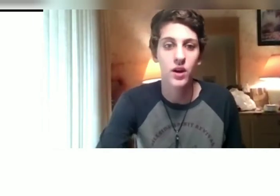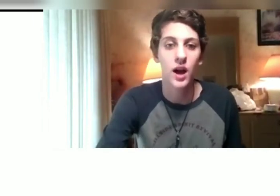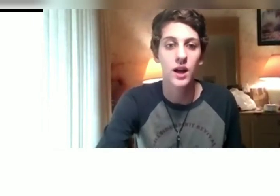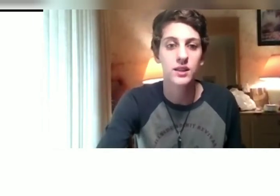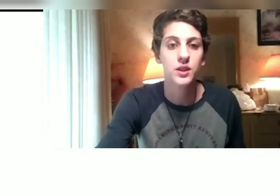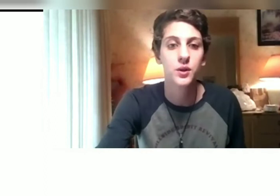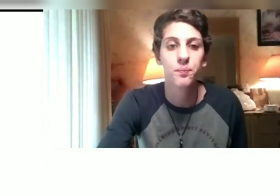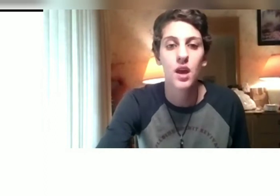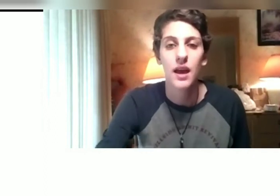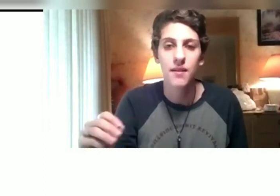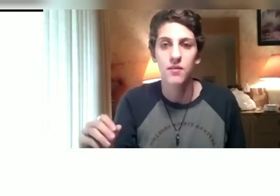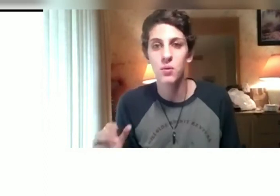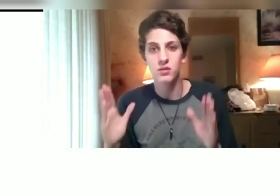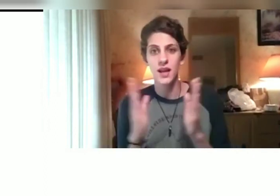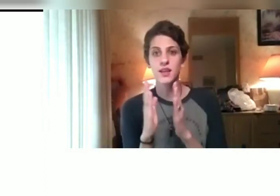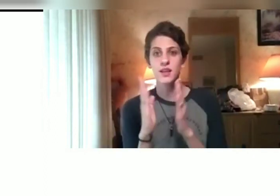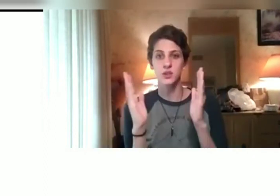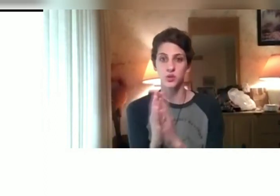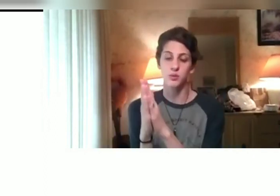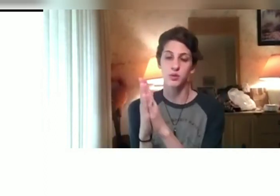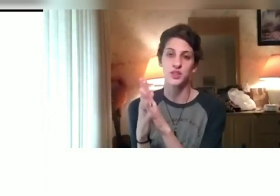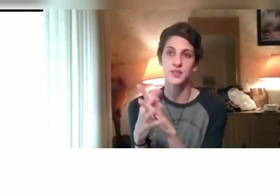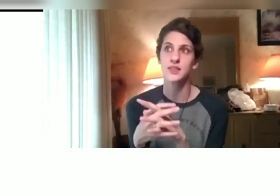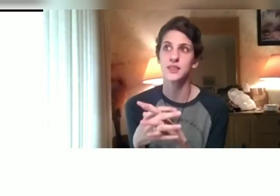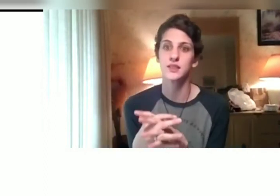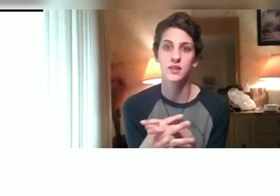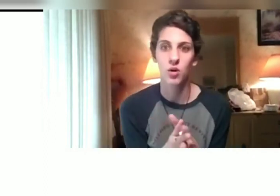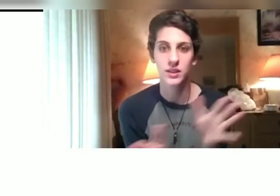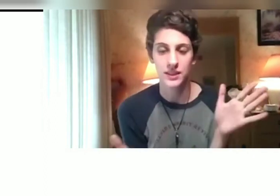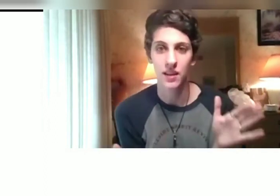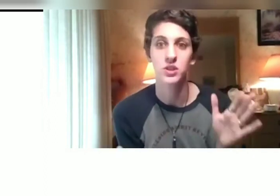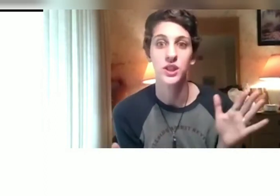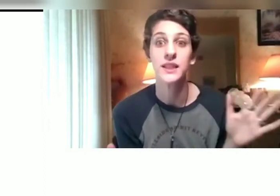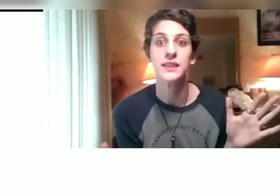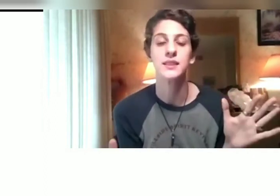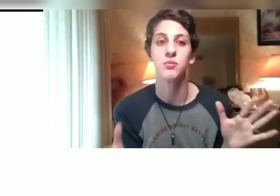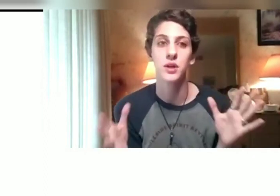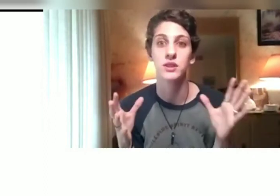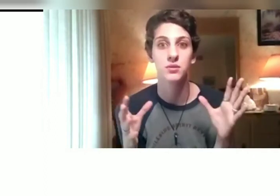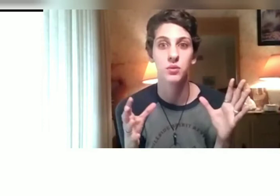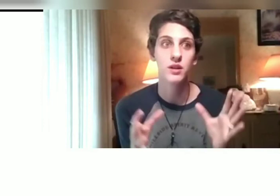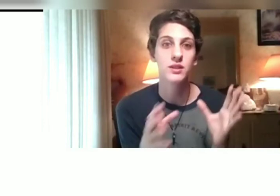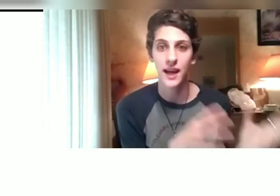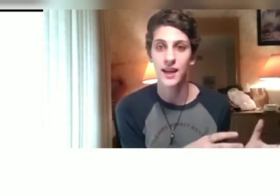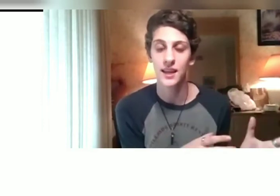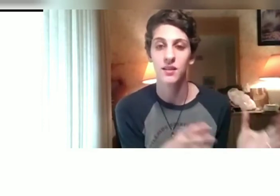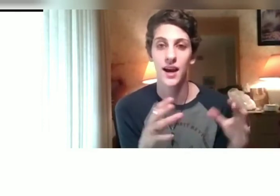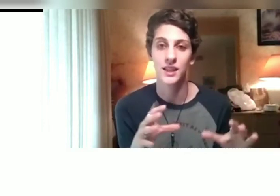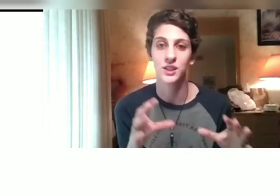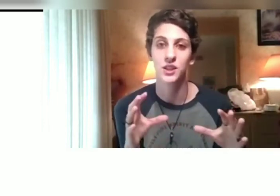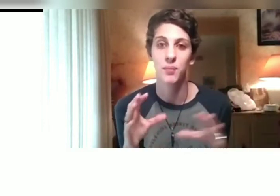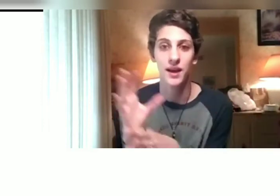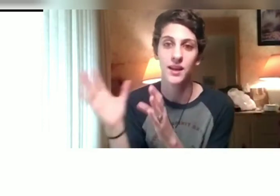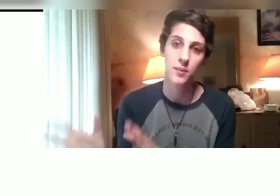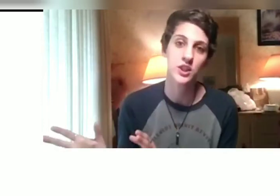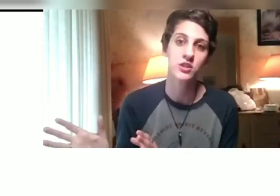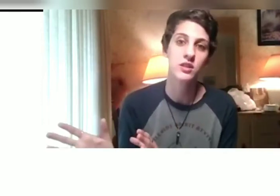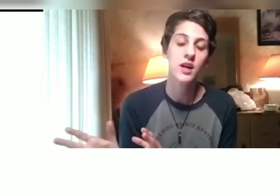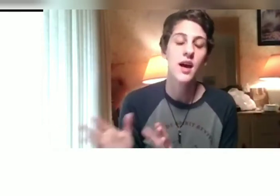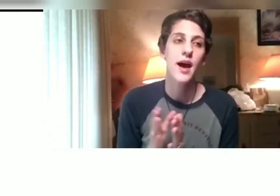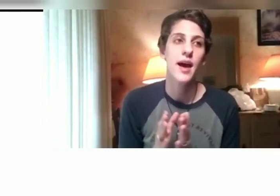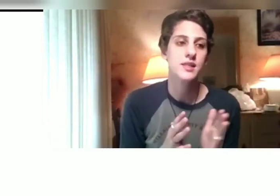forgot to. If you are telling a story, which is all that sign language is when you're signing, you're actually painting a